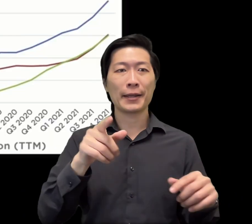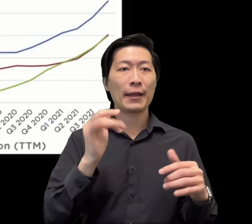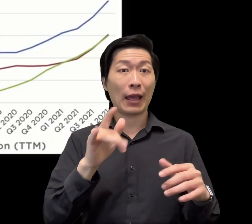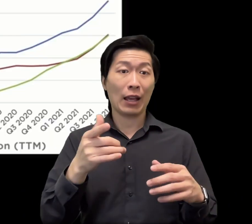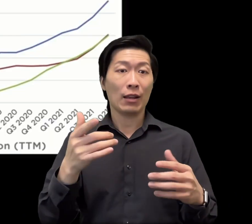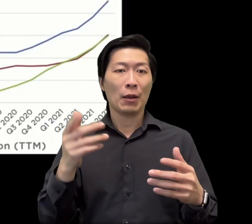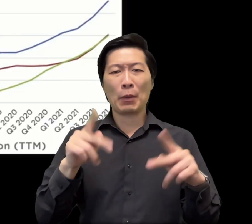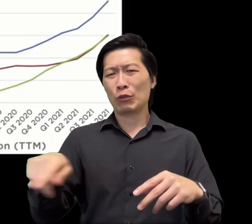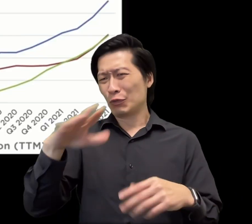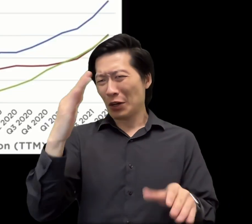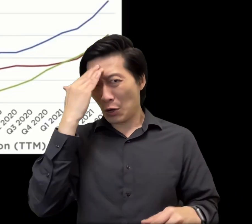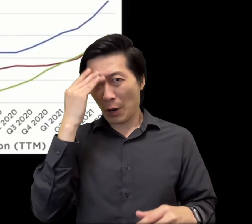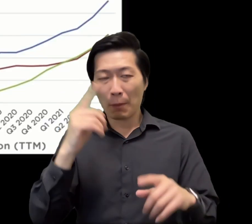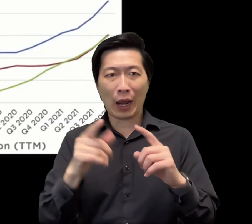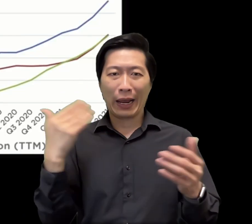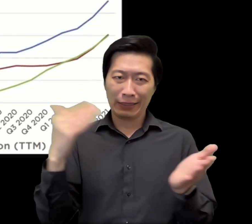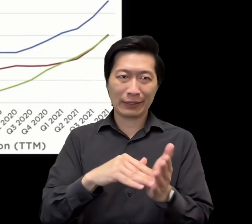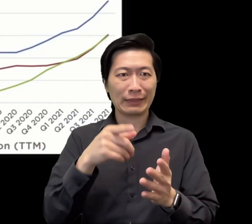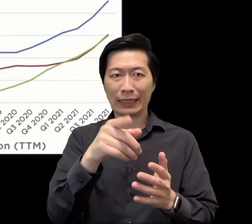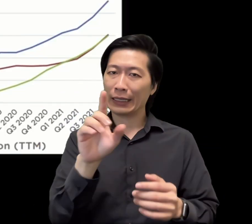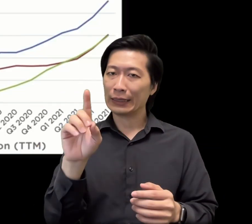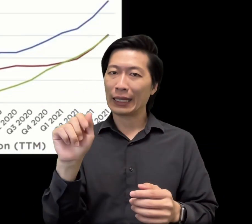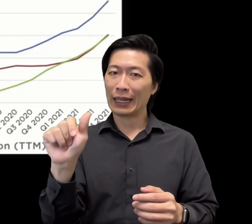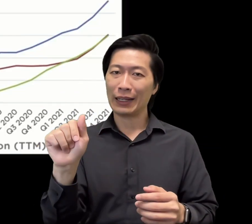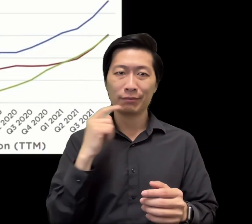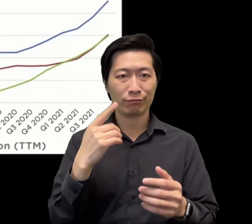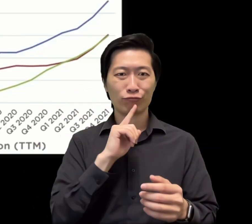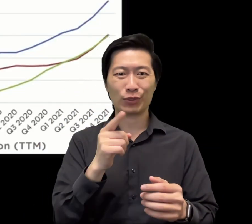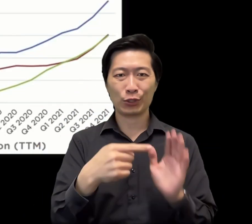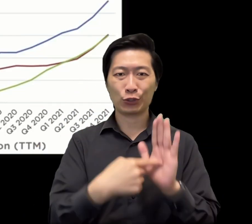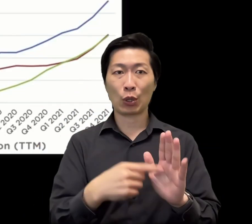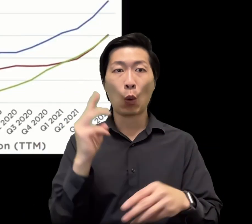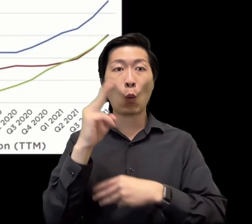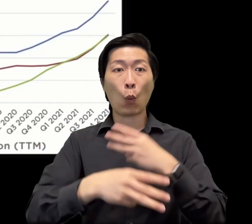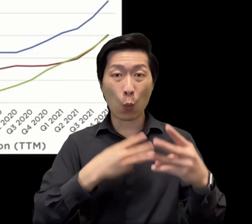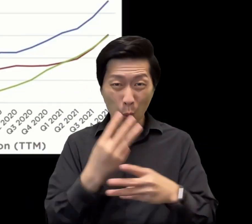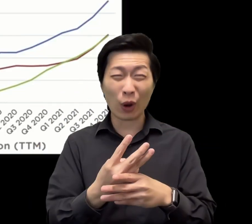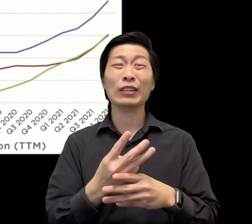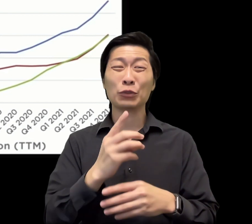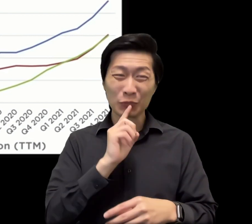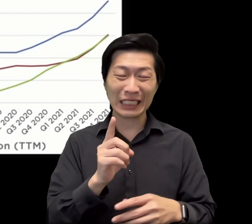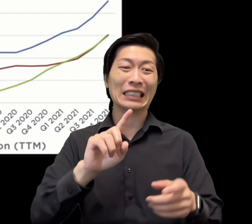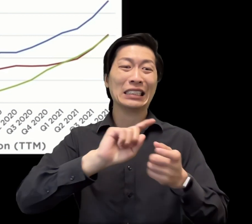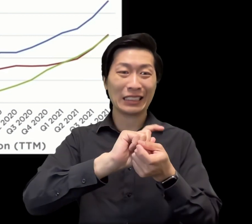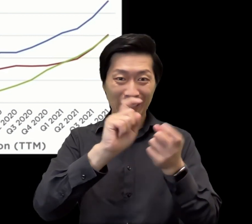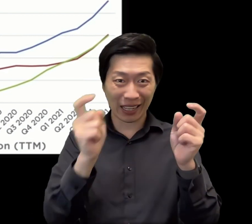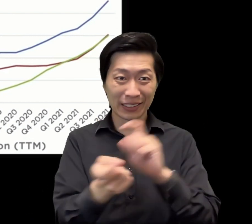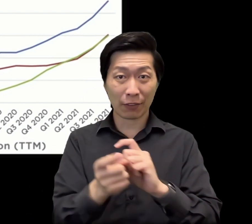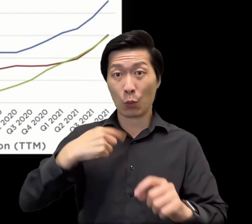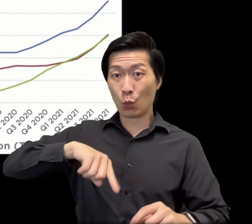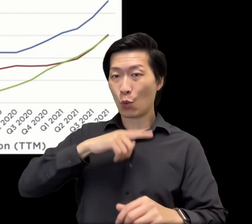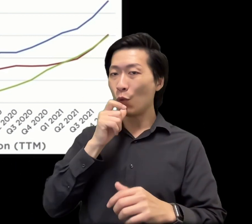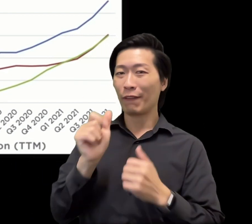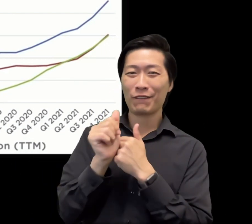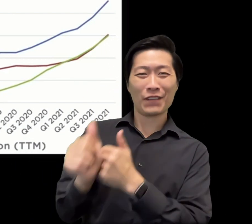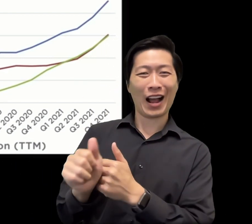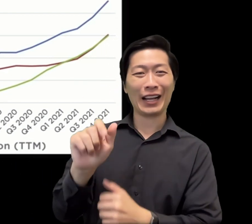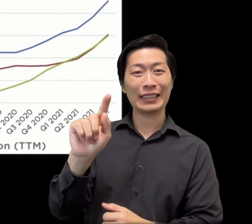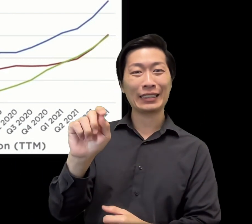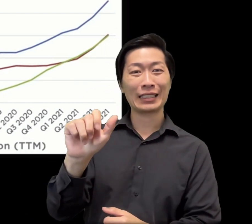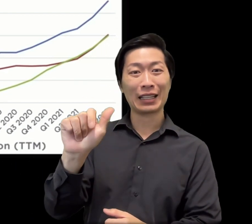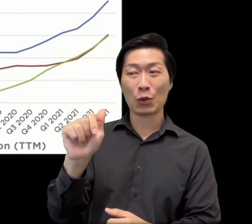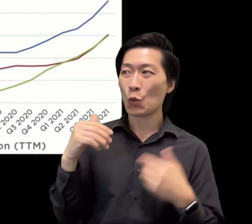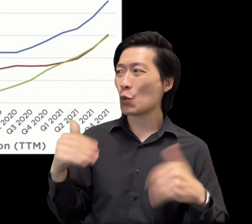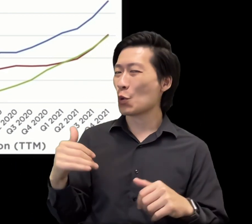point. And this is probably a recap for a lot of y'all, but I think this is just the data that backs up the world is changing. And for us who've been following Tesla,